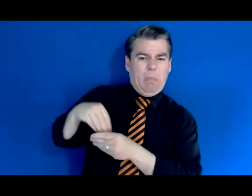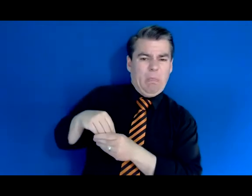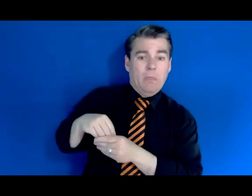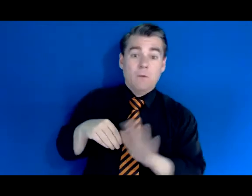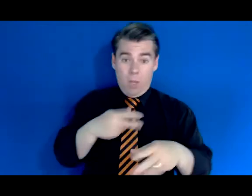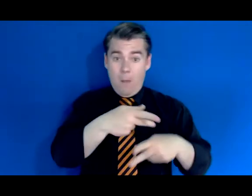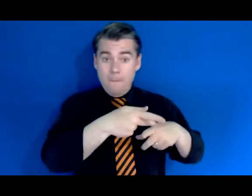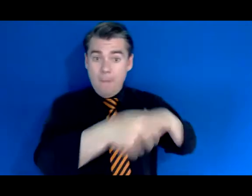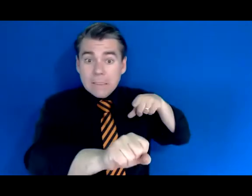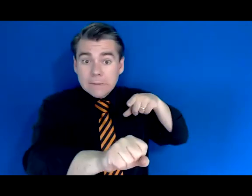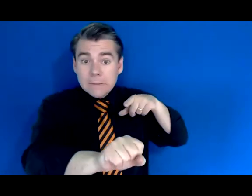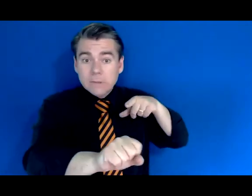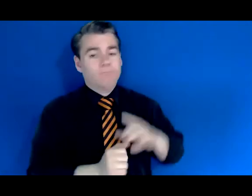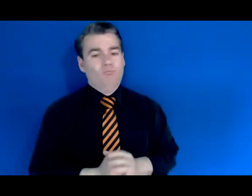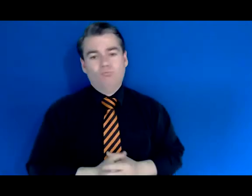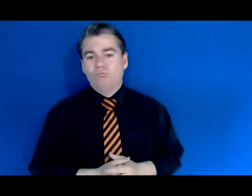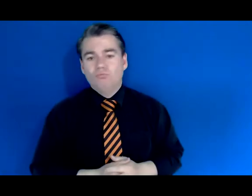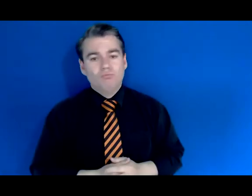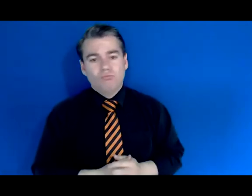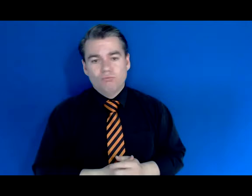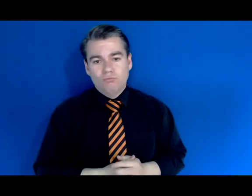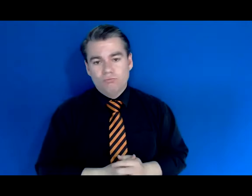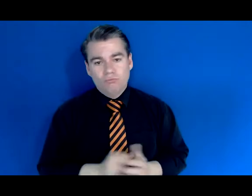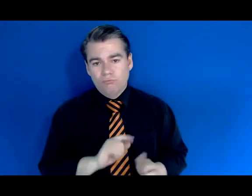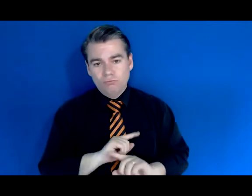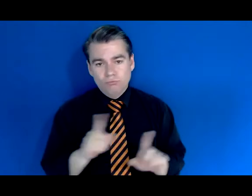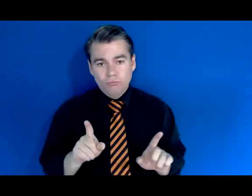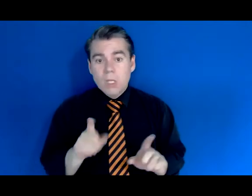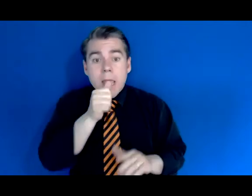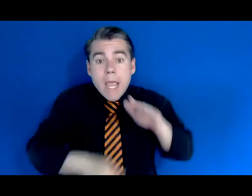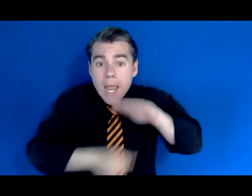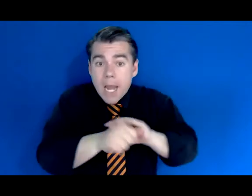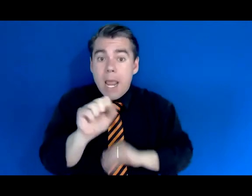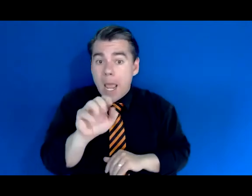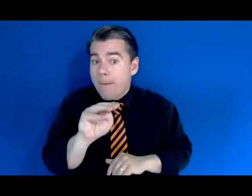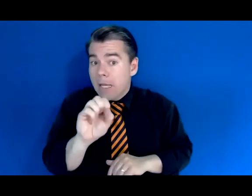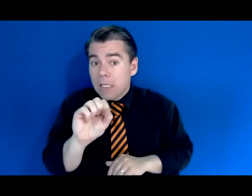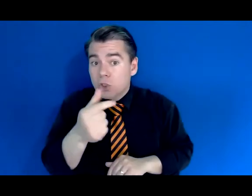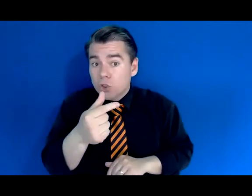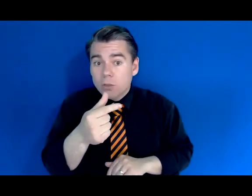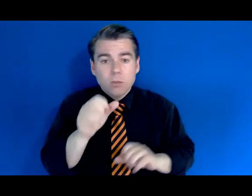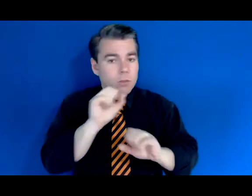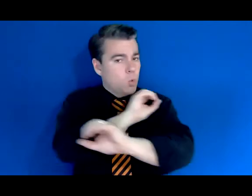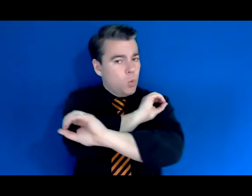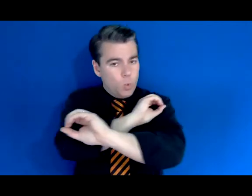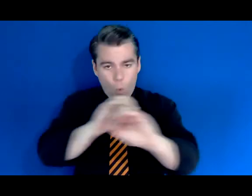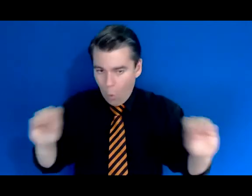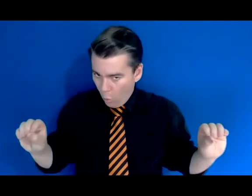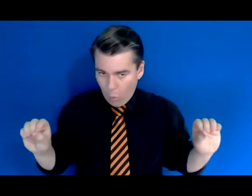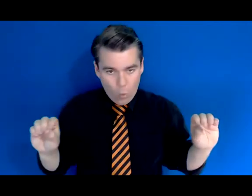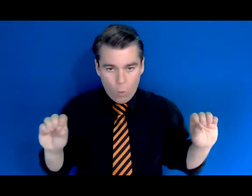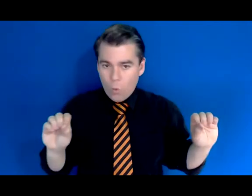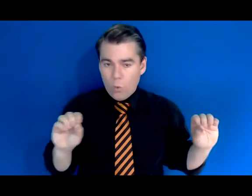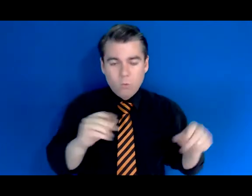they are not. There is no hidden MSG in any Plexus products. The citric acid and